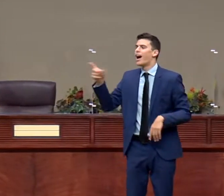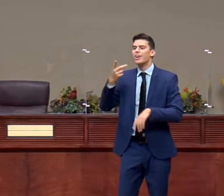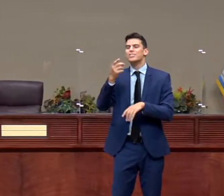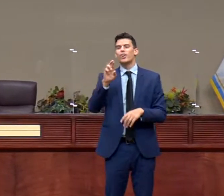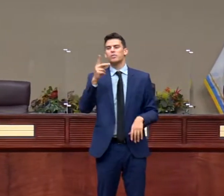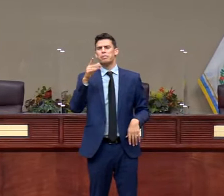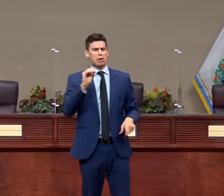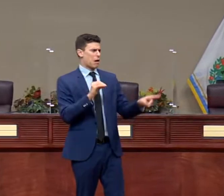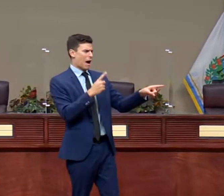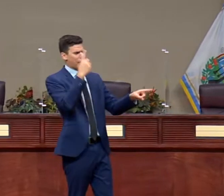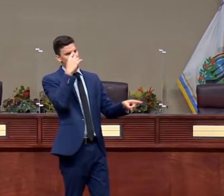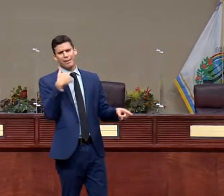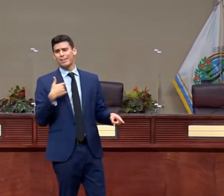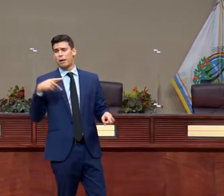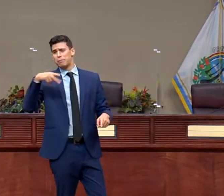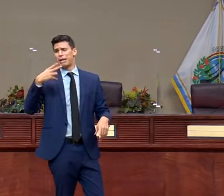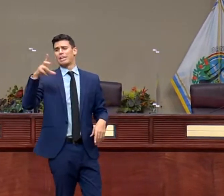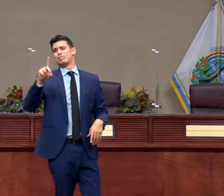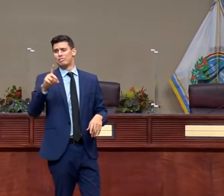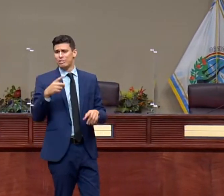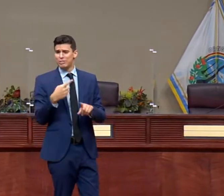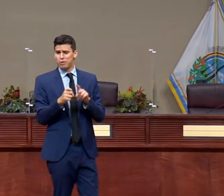I just play one on television.